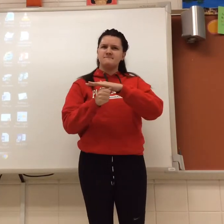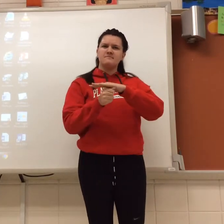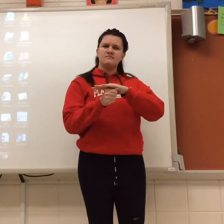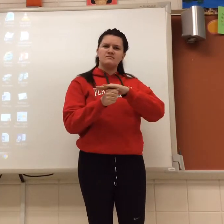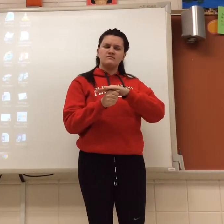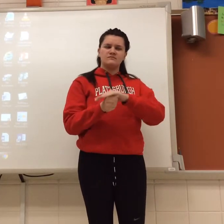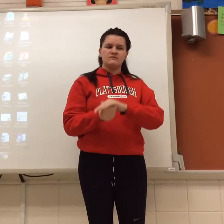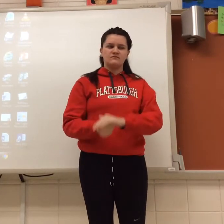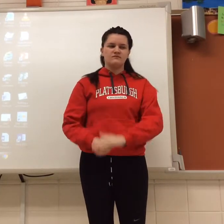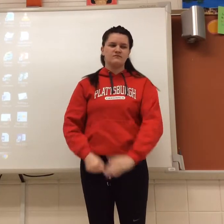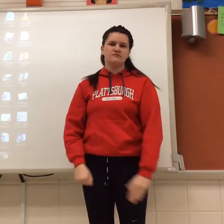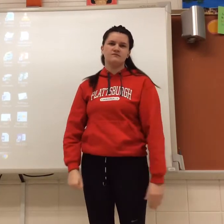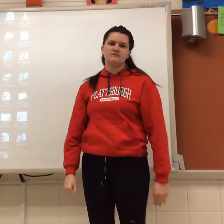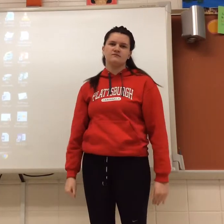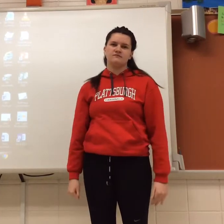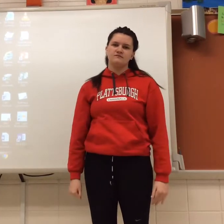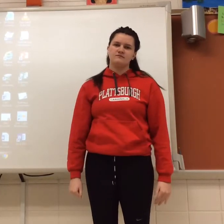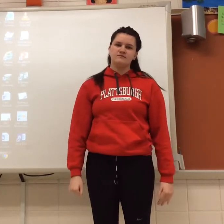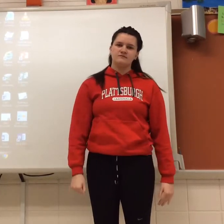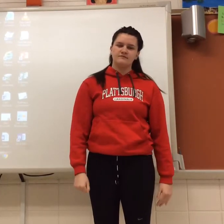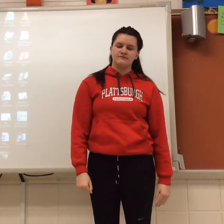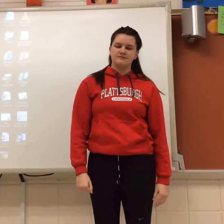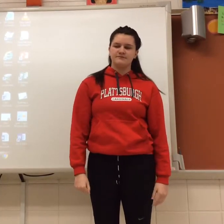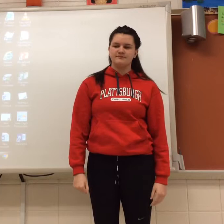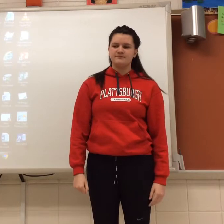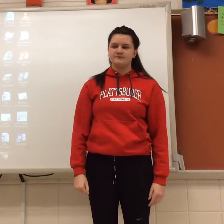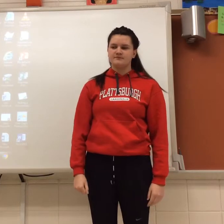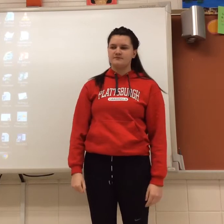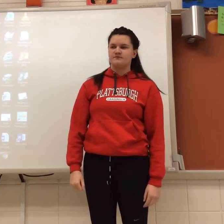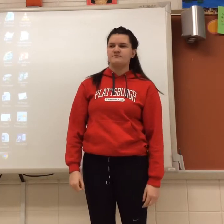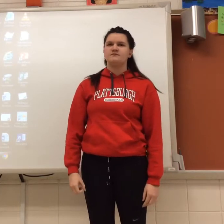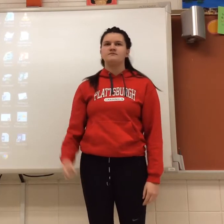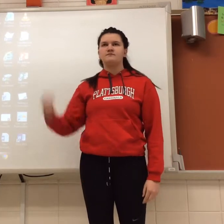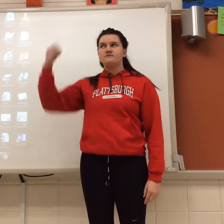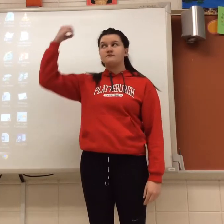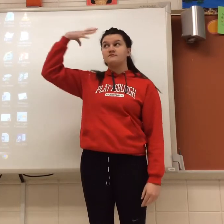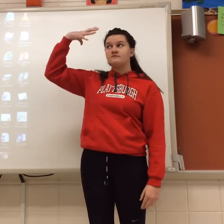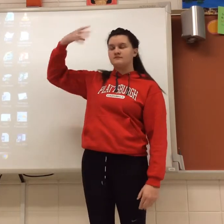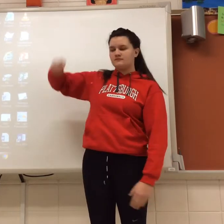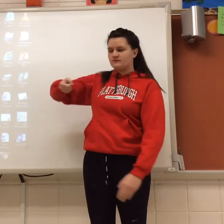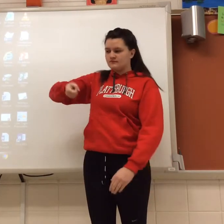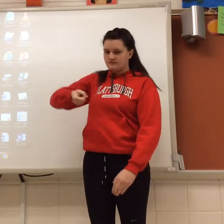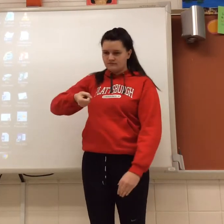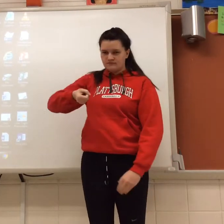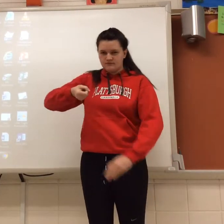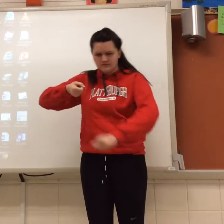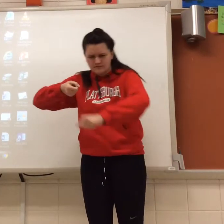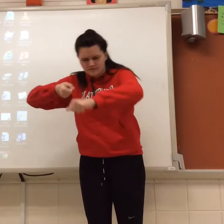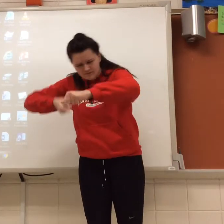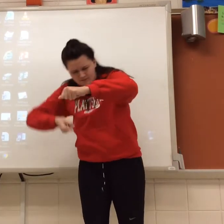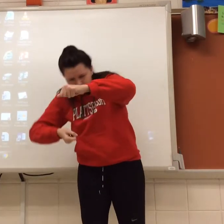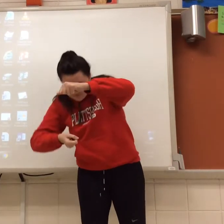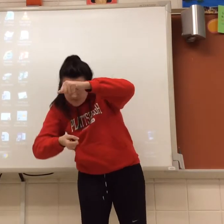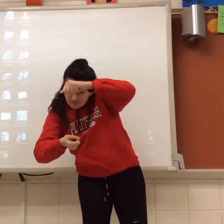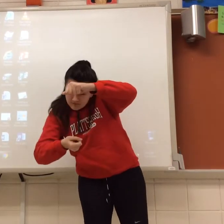must be hiding around here." He flashed his light under and over